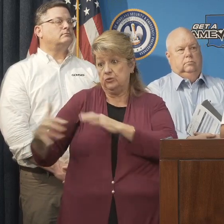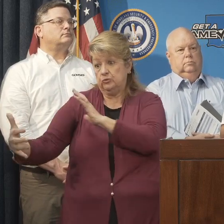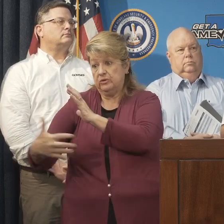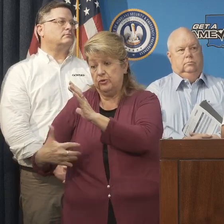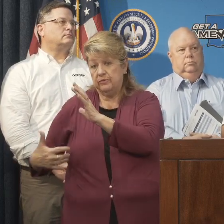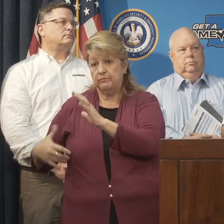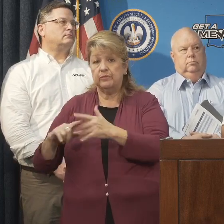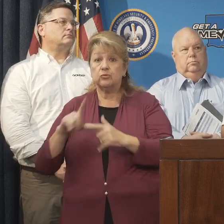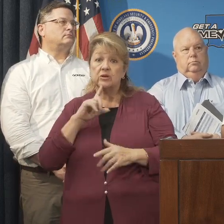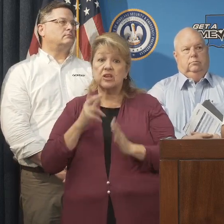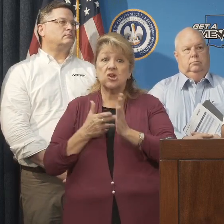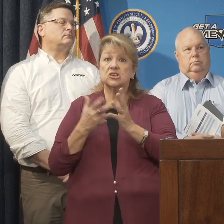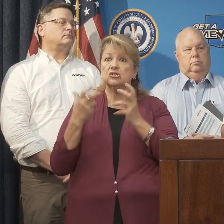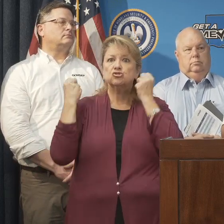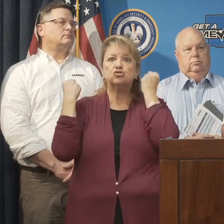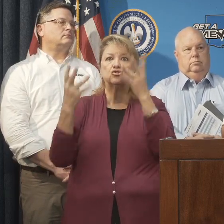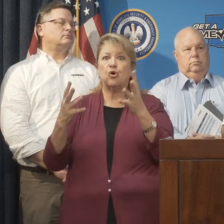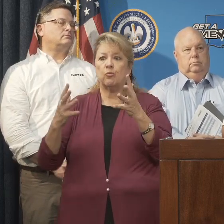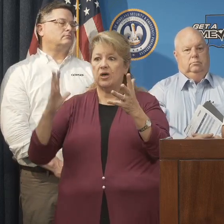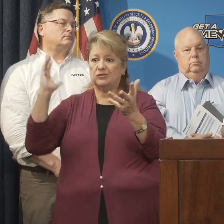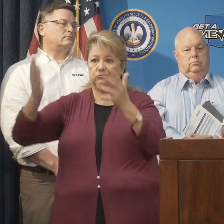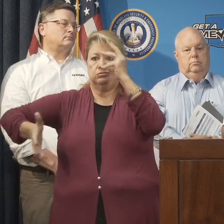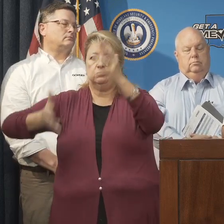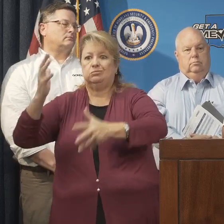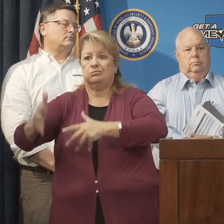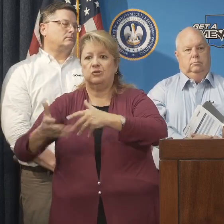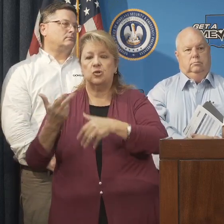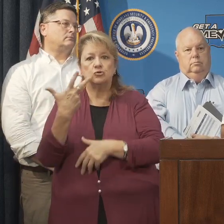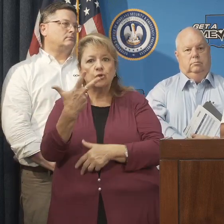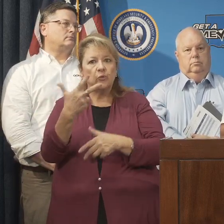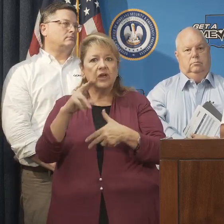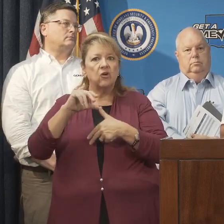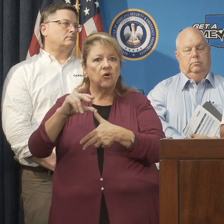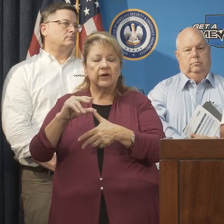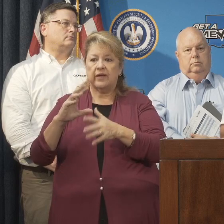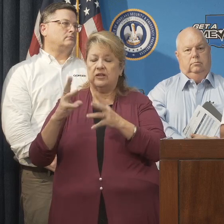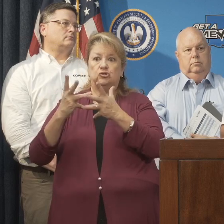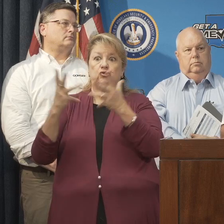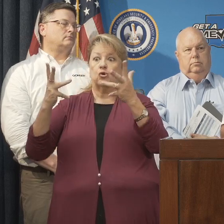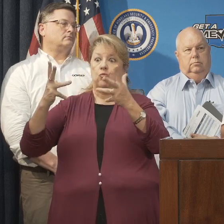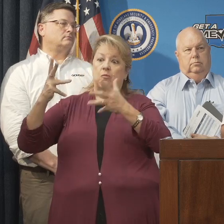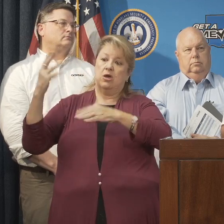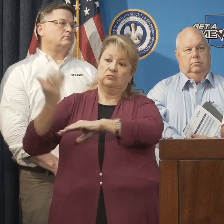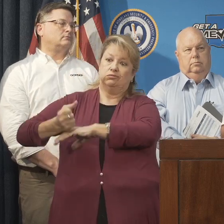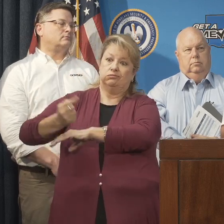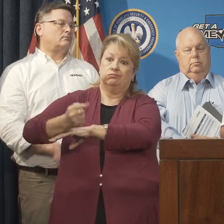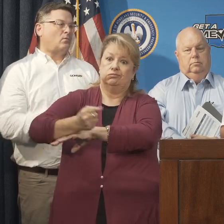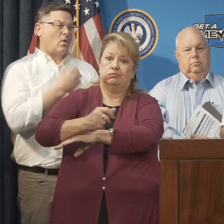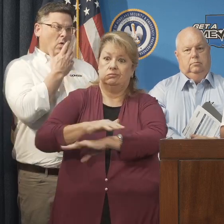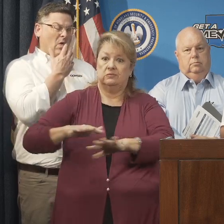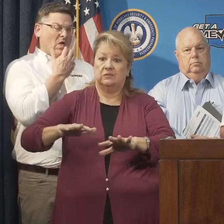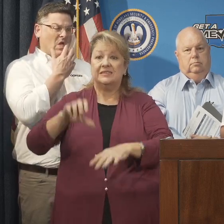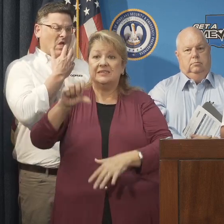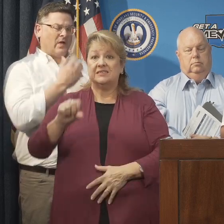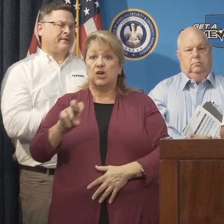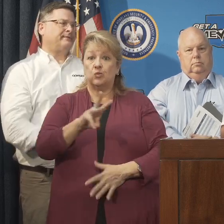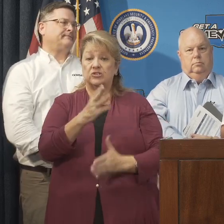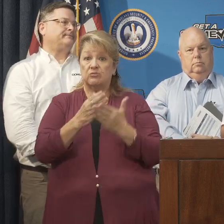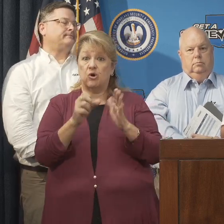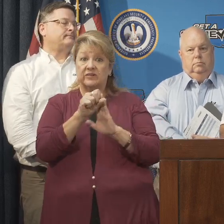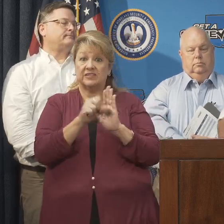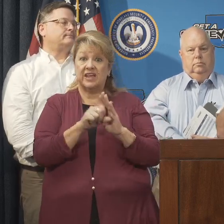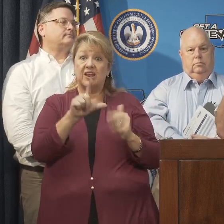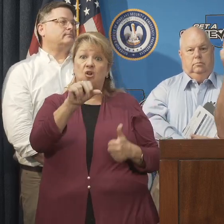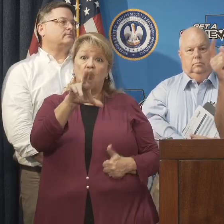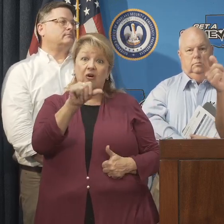But quite frankly, there was so much of it down after those hurricanes, and in the southwestern part of the state because of Laura